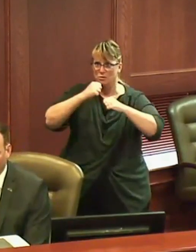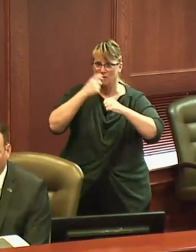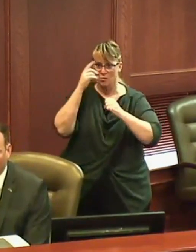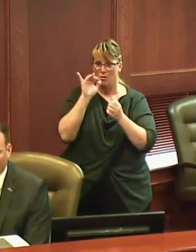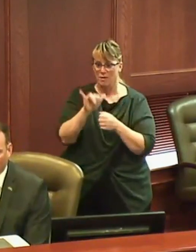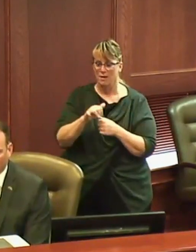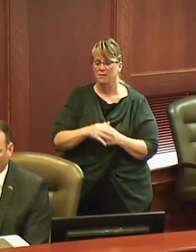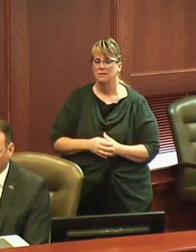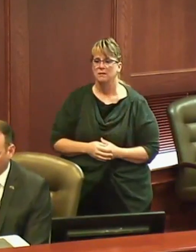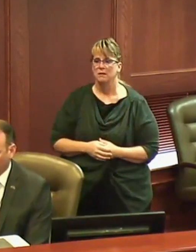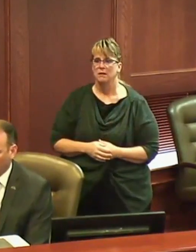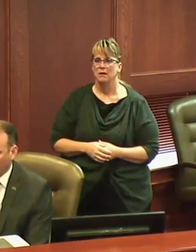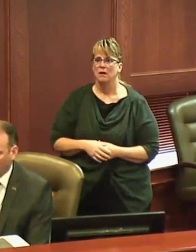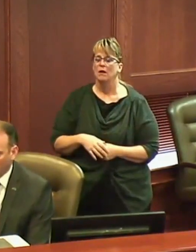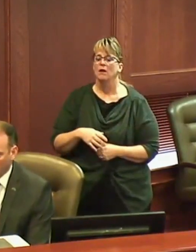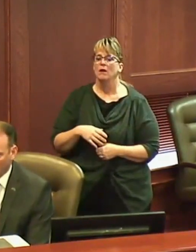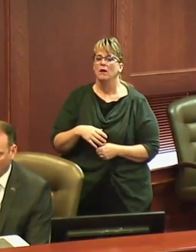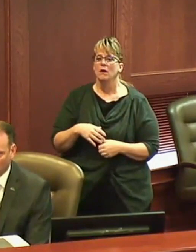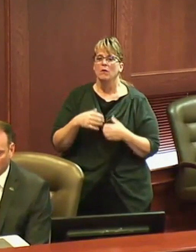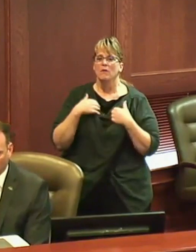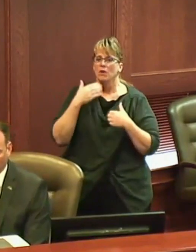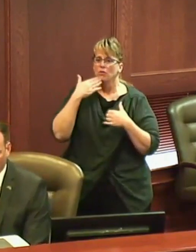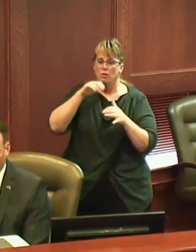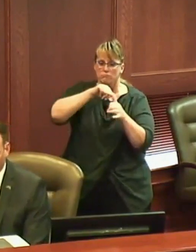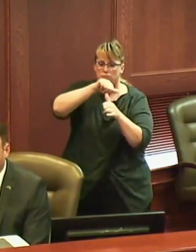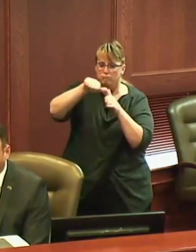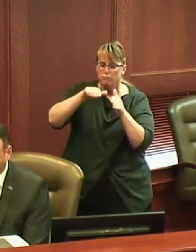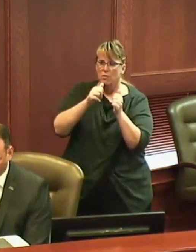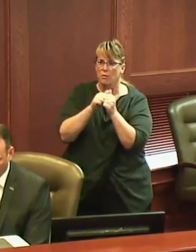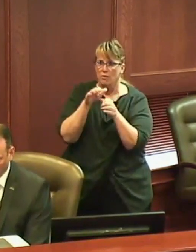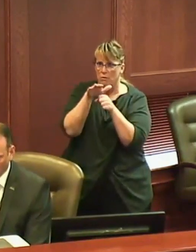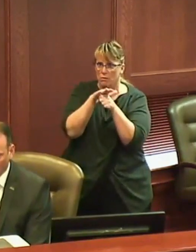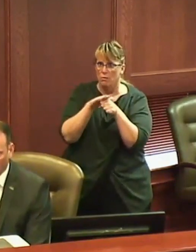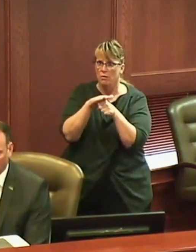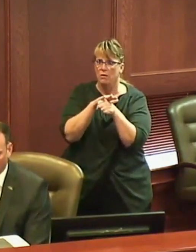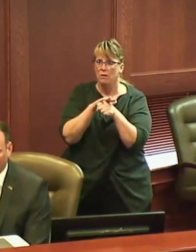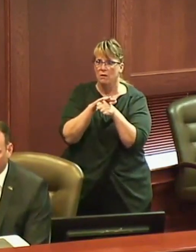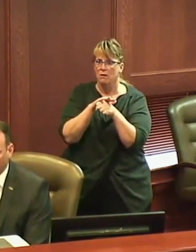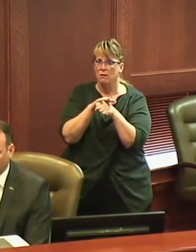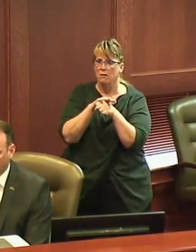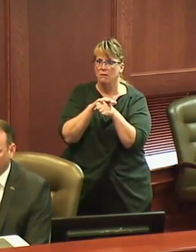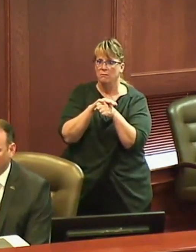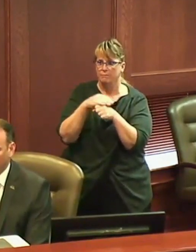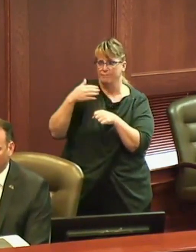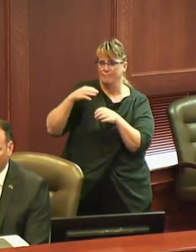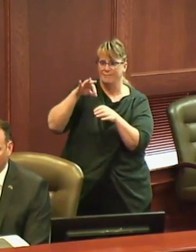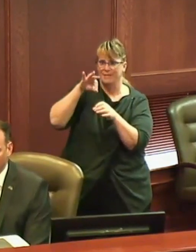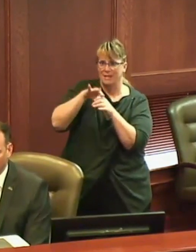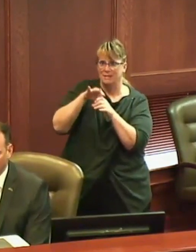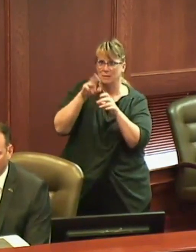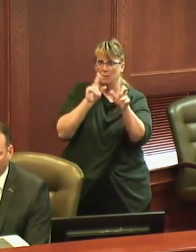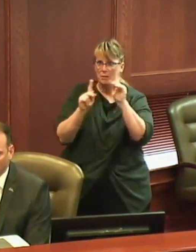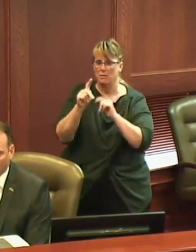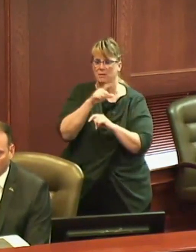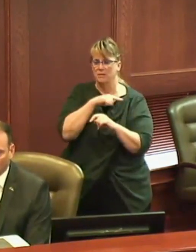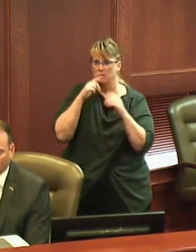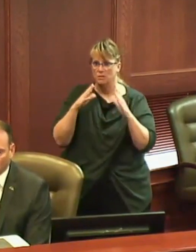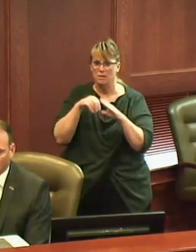just that. We've had great interaction with our local elected officials as well as other